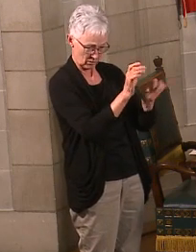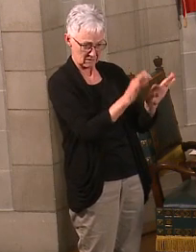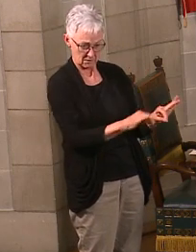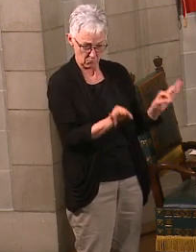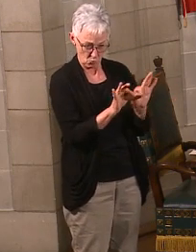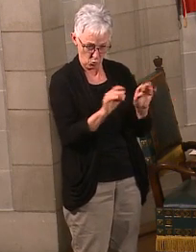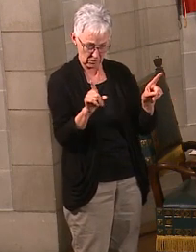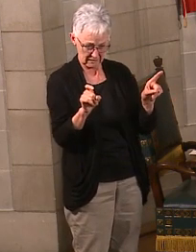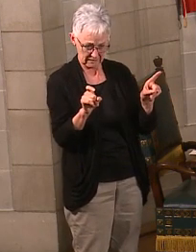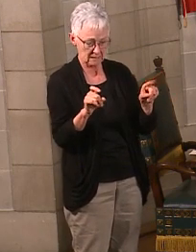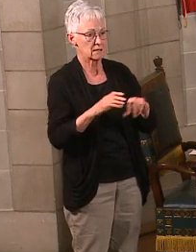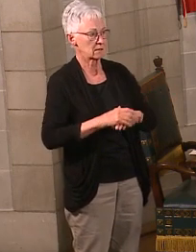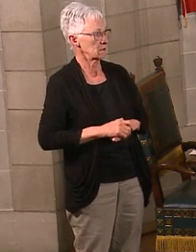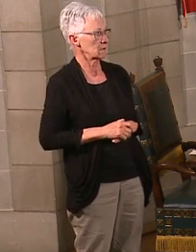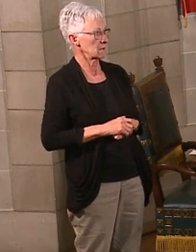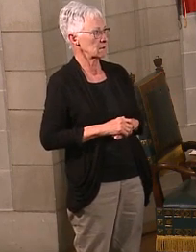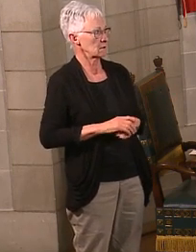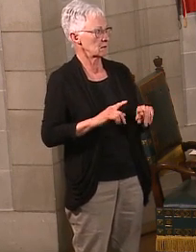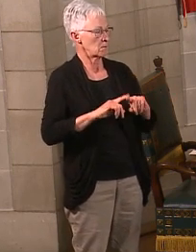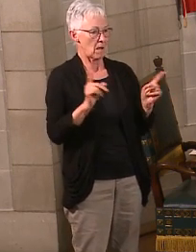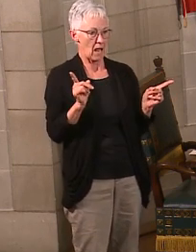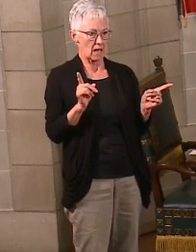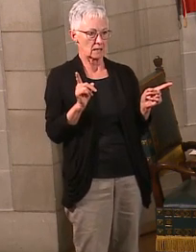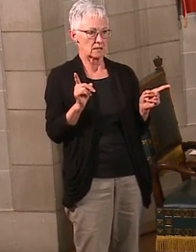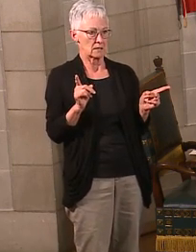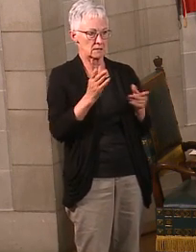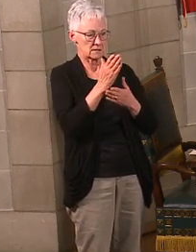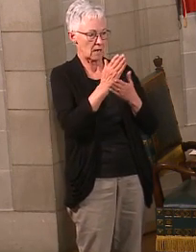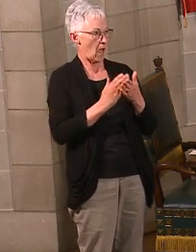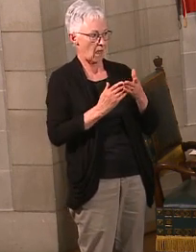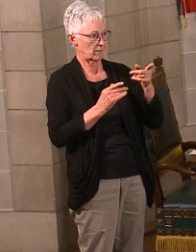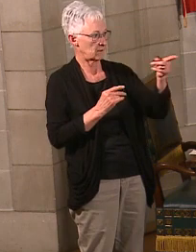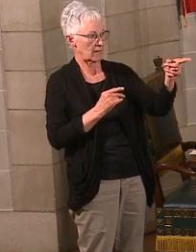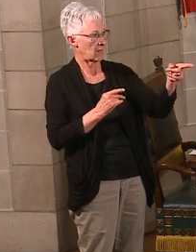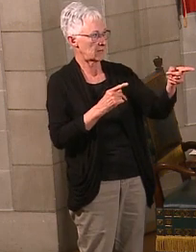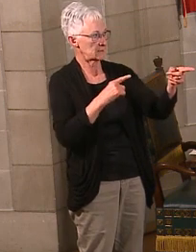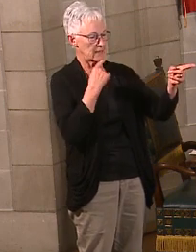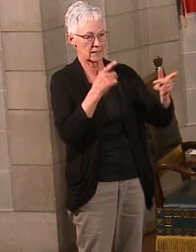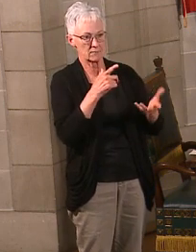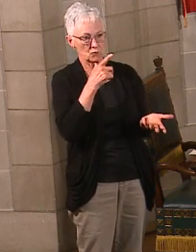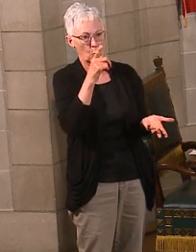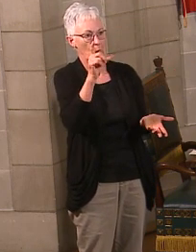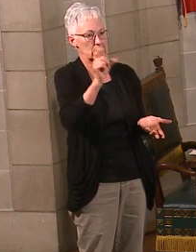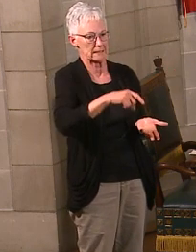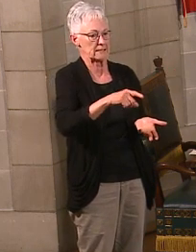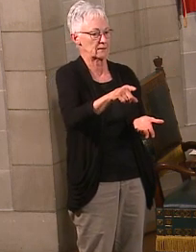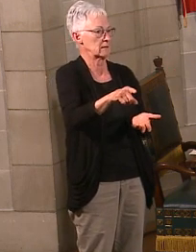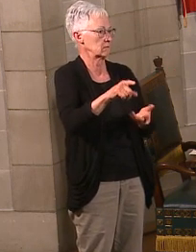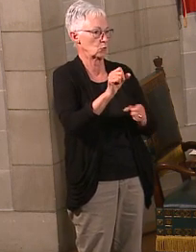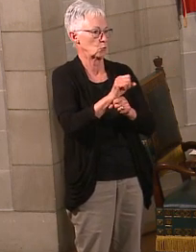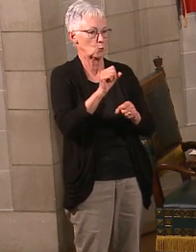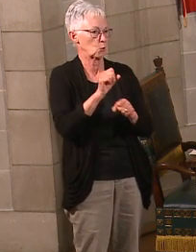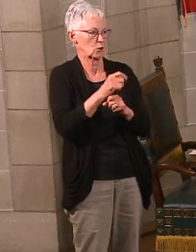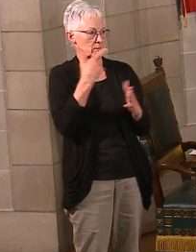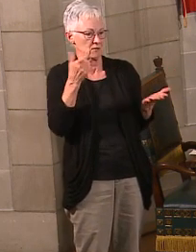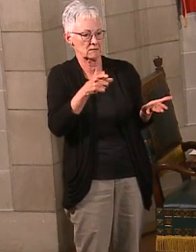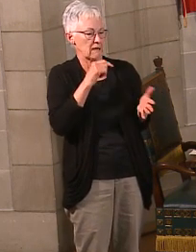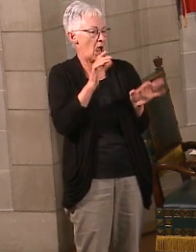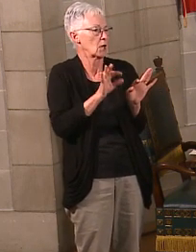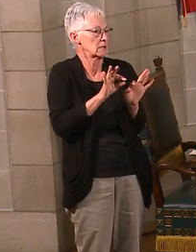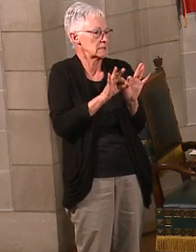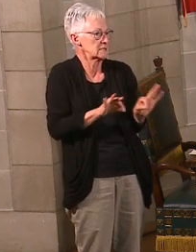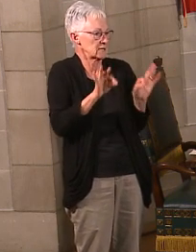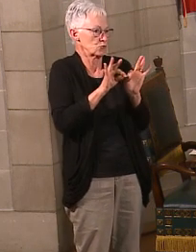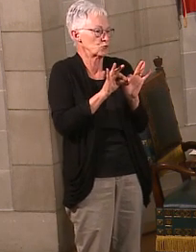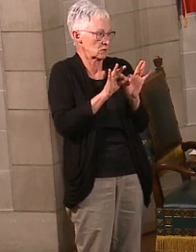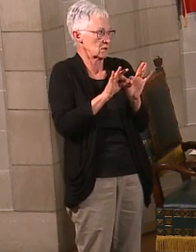few people, unfortunately, that ended up unemployed because their employers were not deemed to be essential. And I think today we